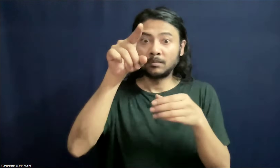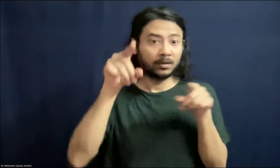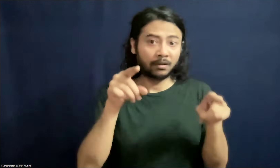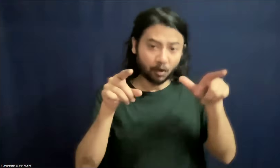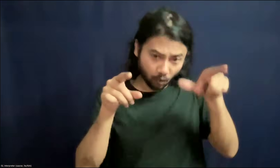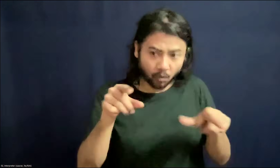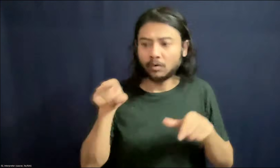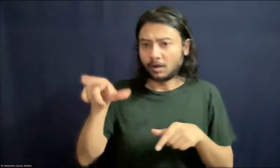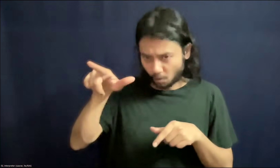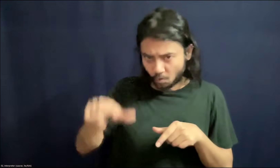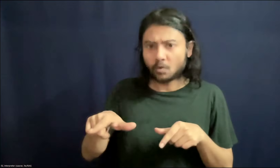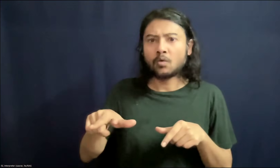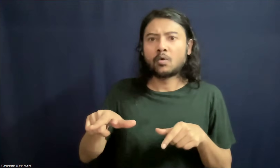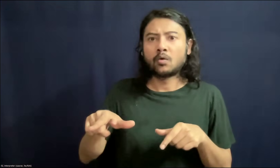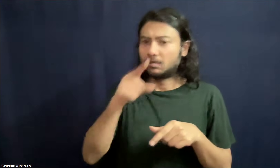people.